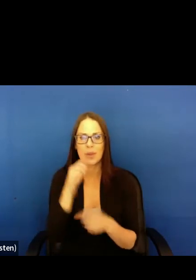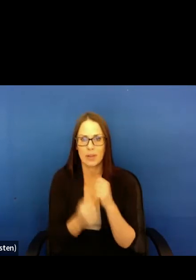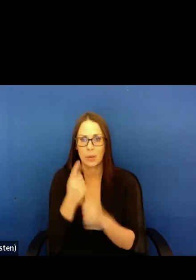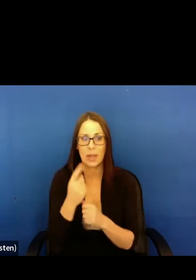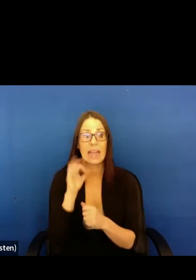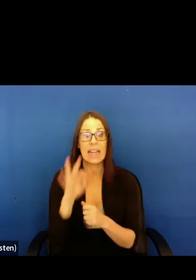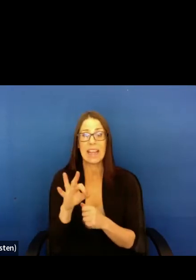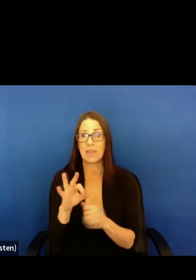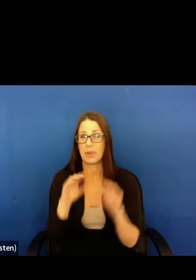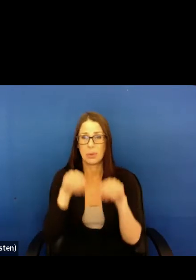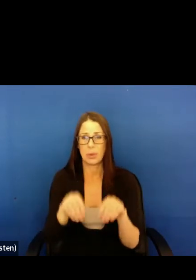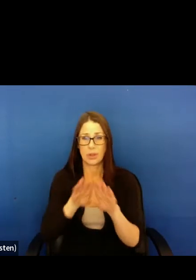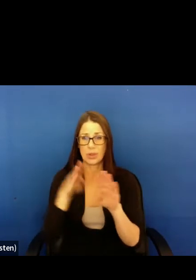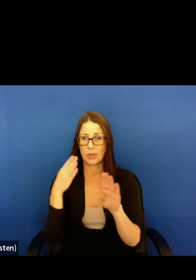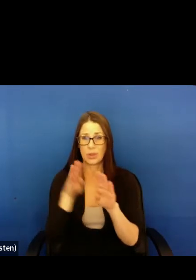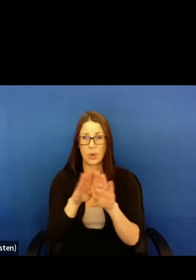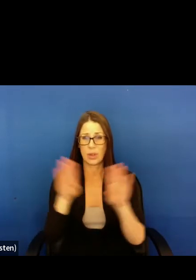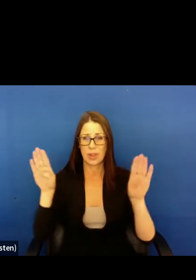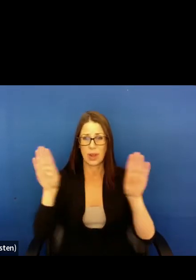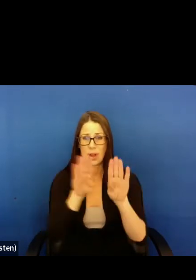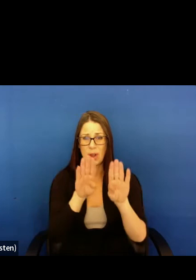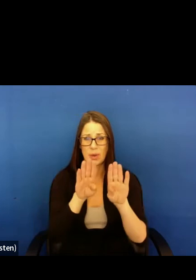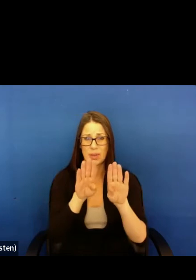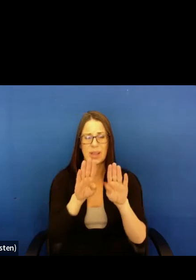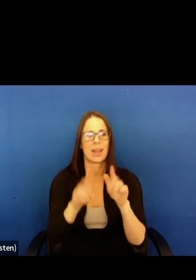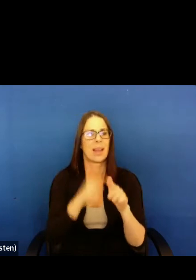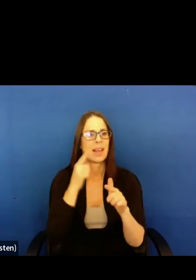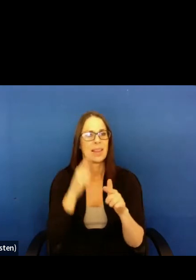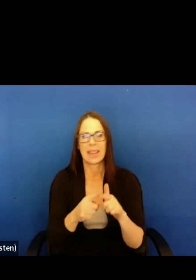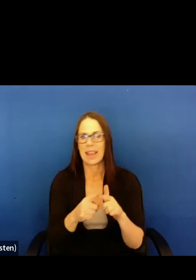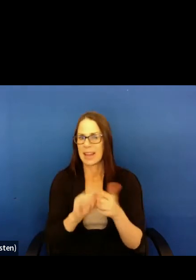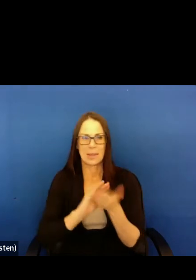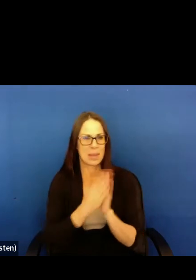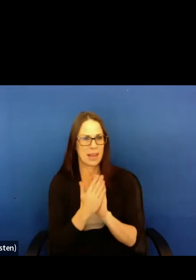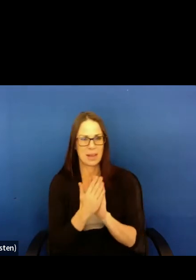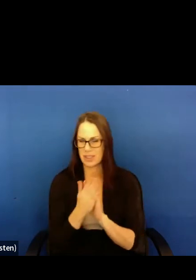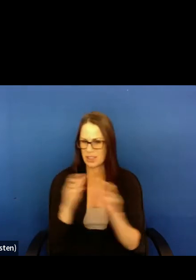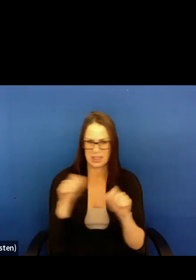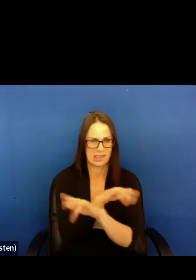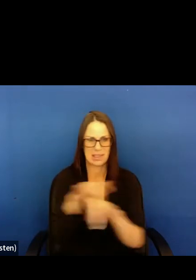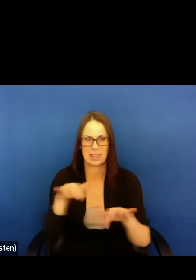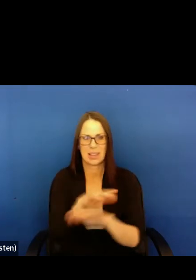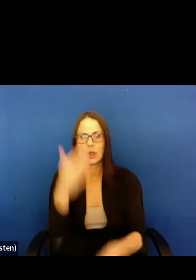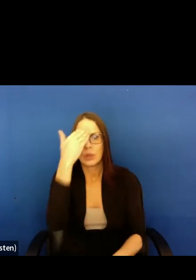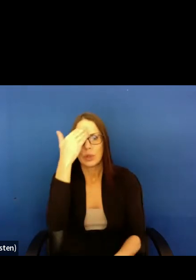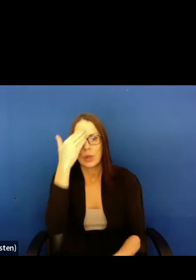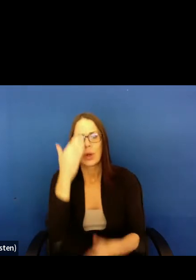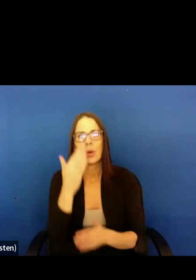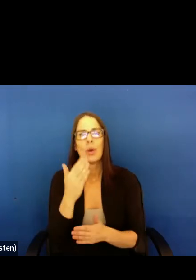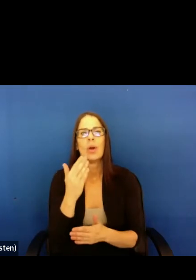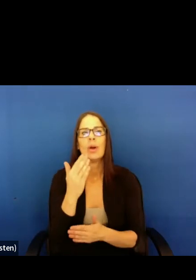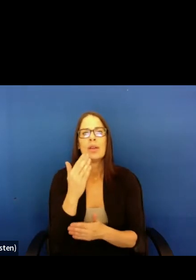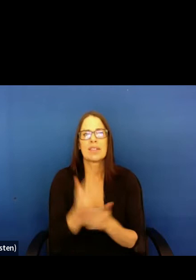doors so close together, it becomes like more of a rabbit warren. And we all know some of the conditions at United Realty Complex. That's one of